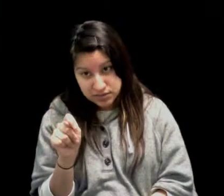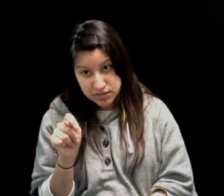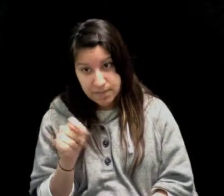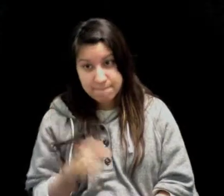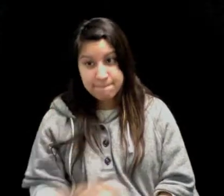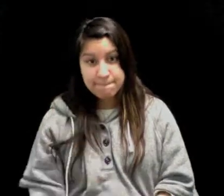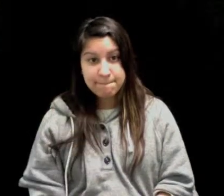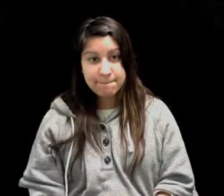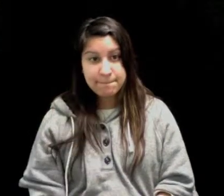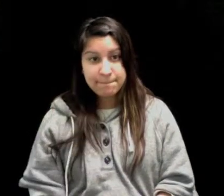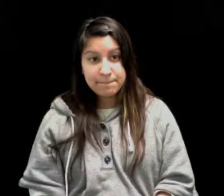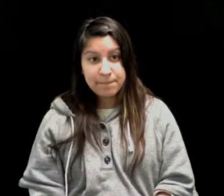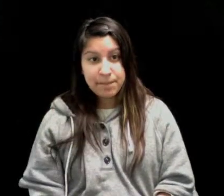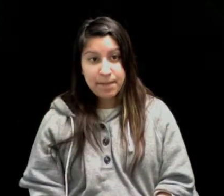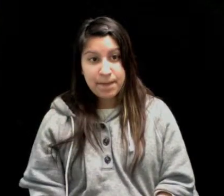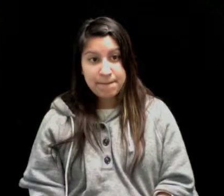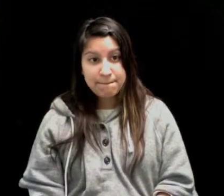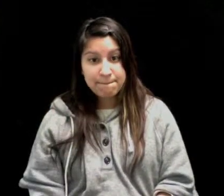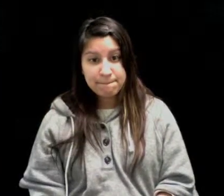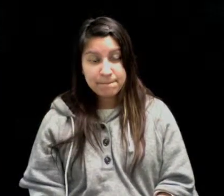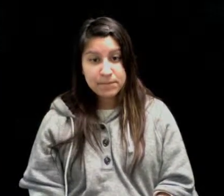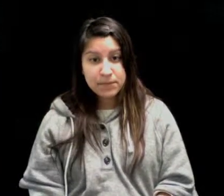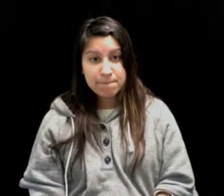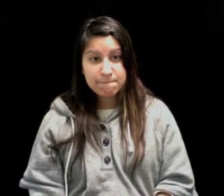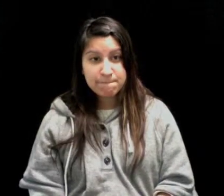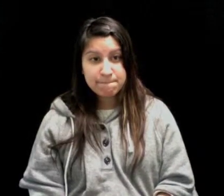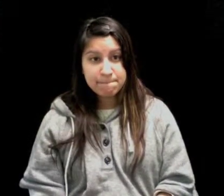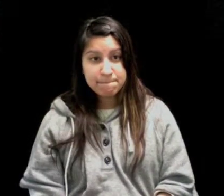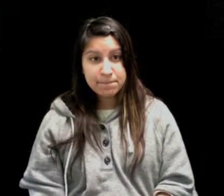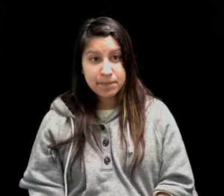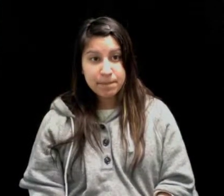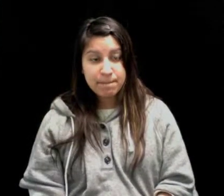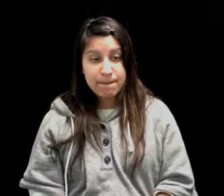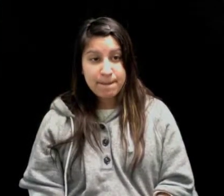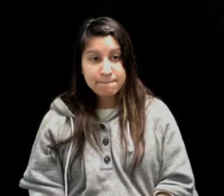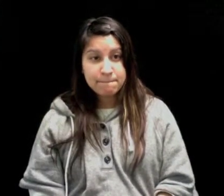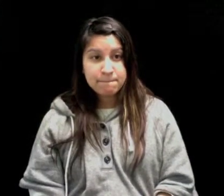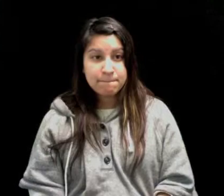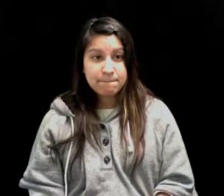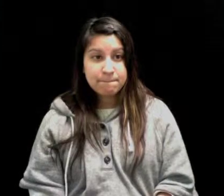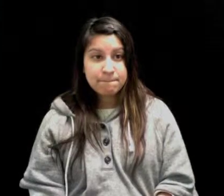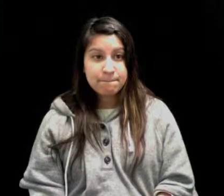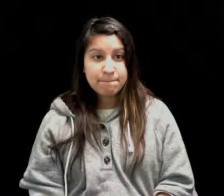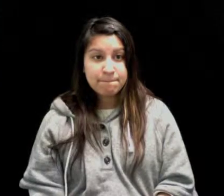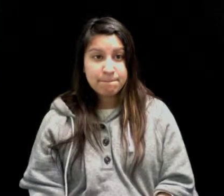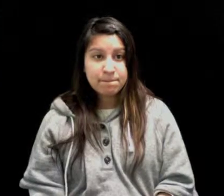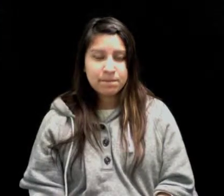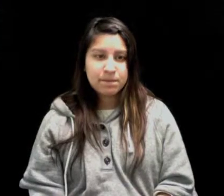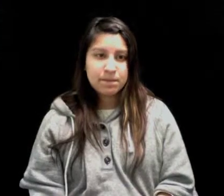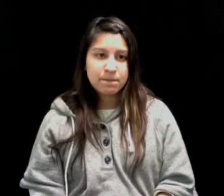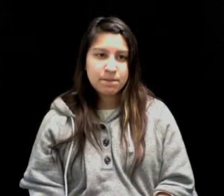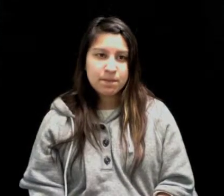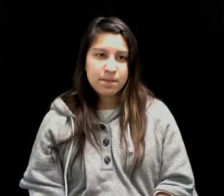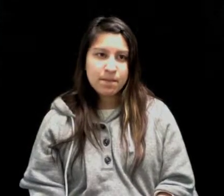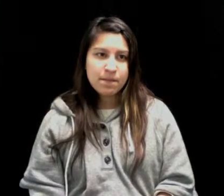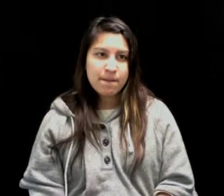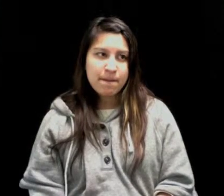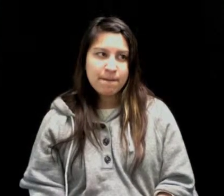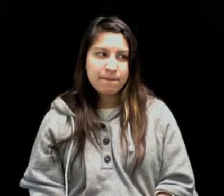But they could probably choose from four main options. One, they could make a joke about it, and we see that often. Secondly,